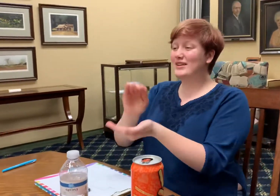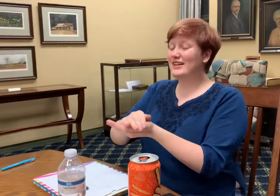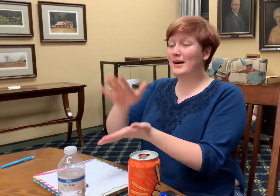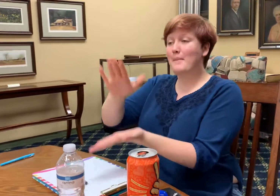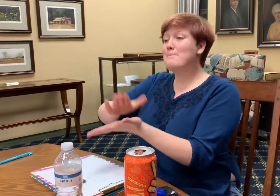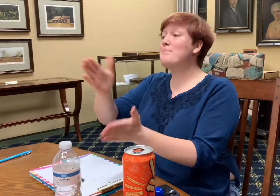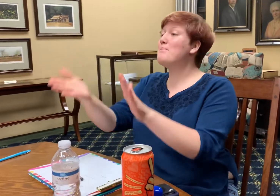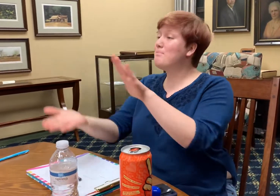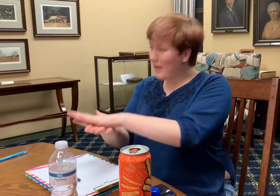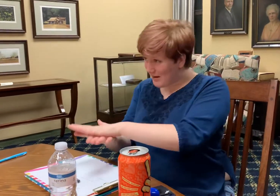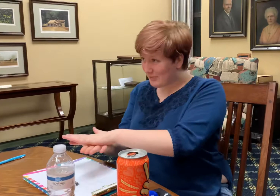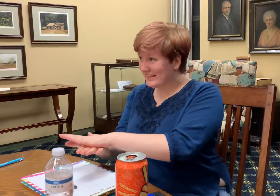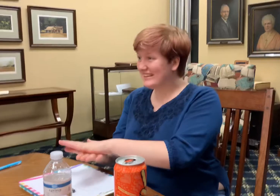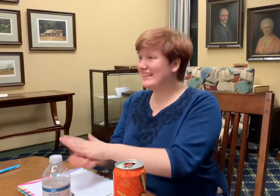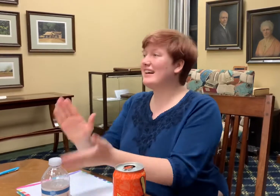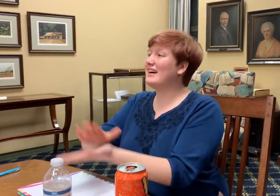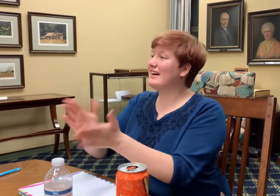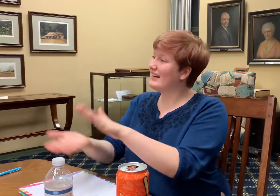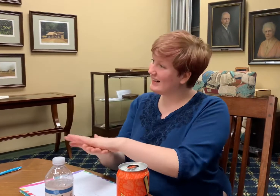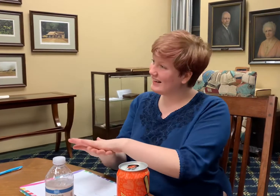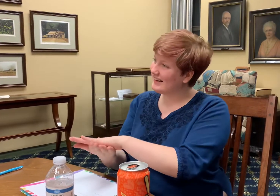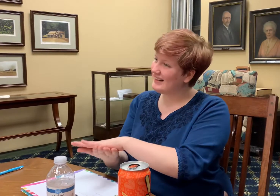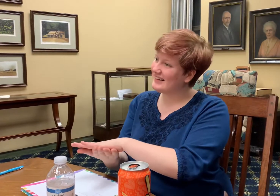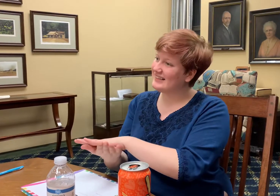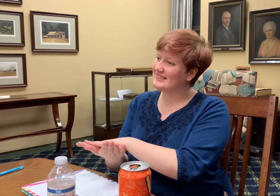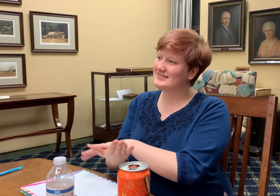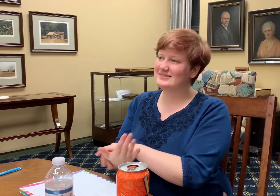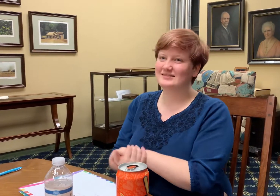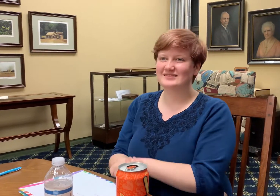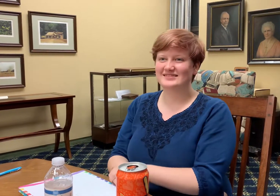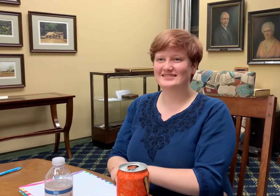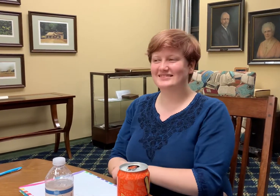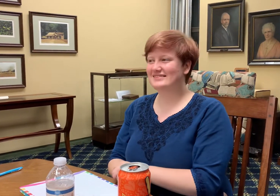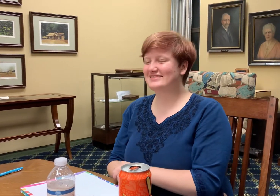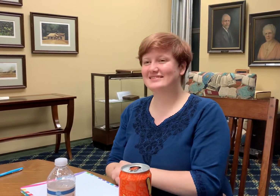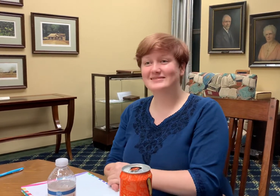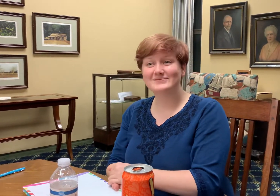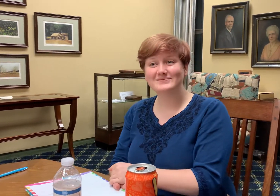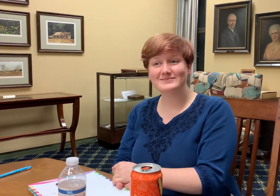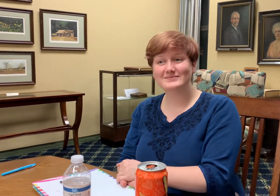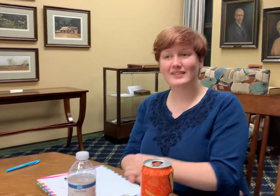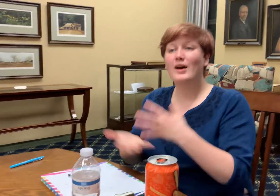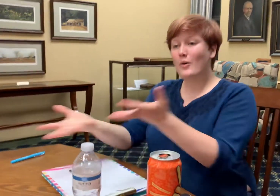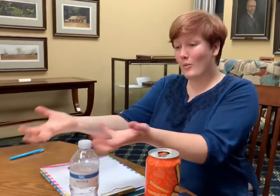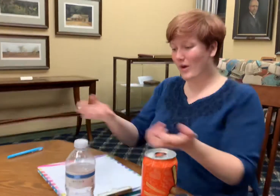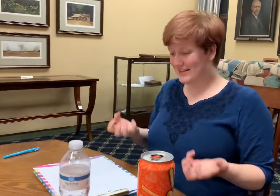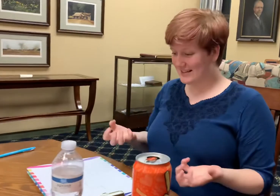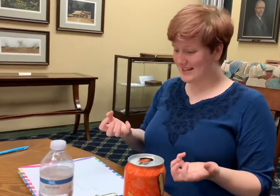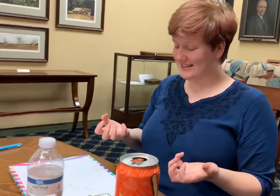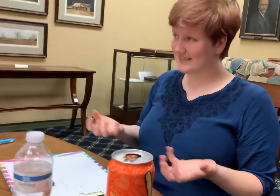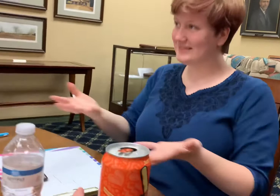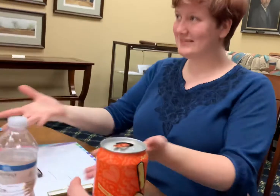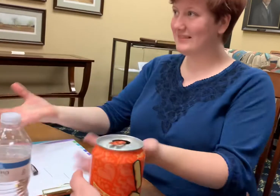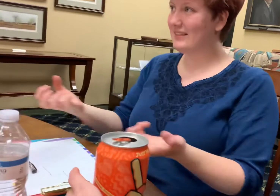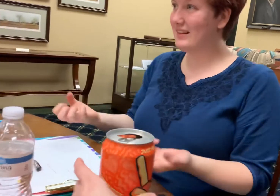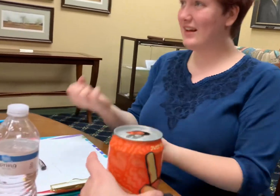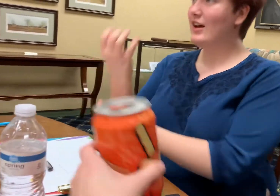Hamburger, paper. How do you say tree? Ask for a piece of paper. How do you say Someone what? calls you a burger instead. What? How do you say tree?